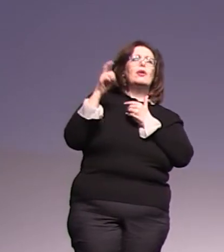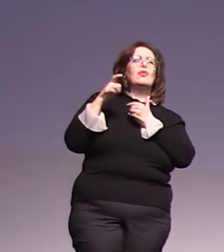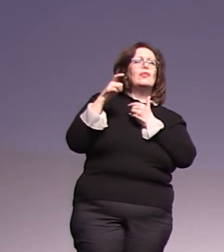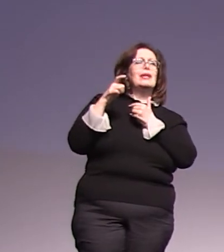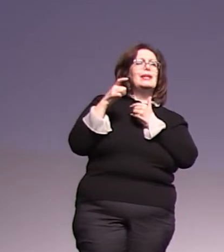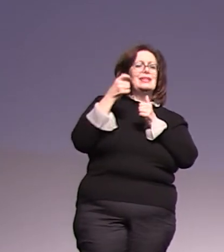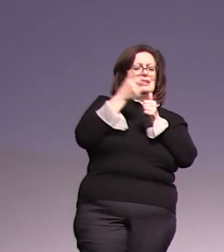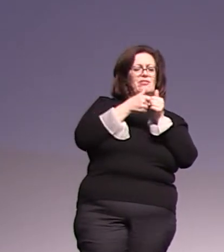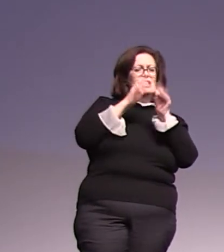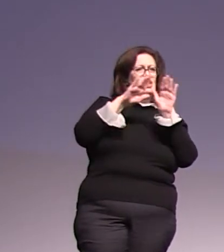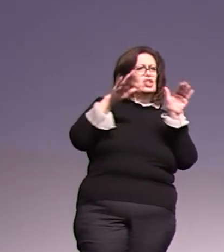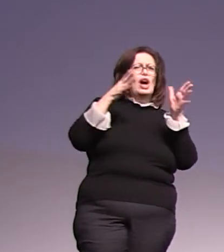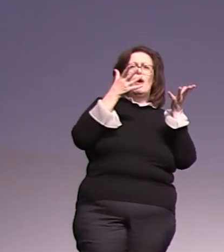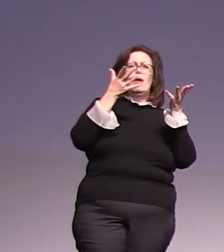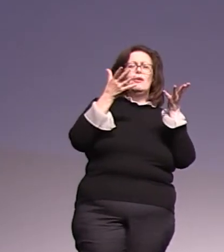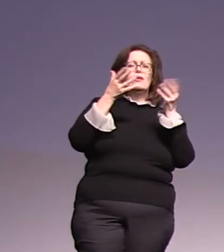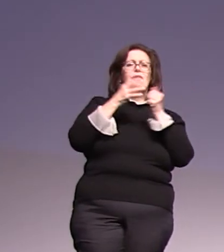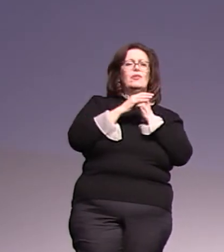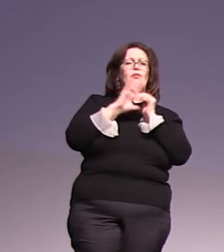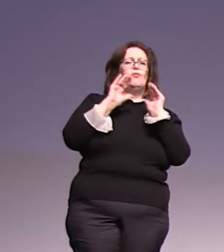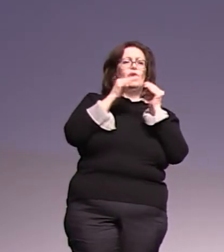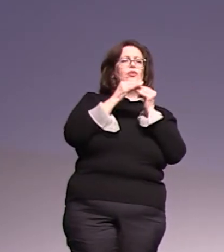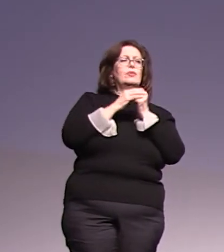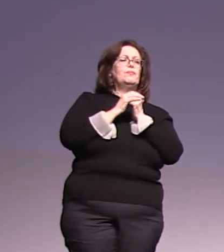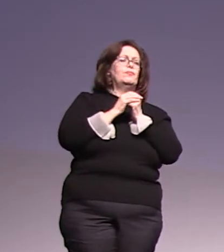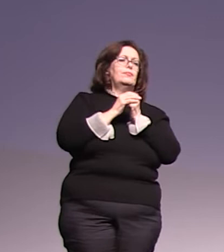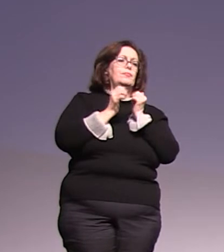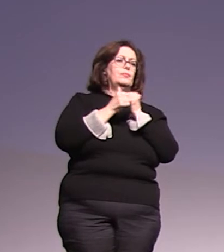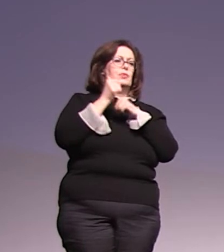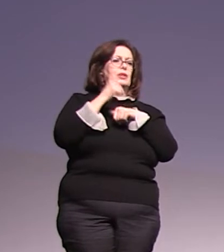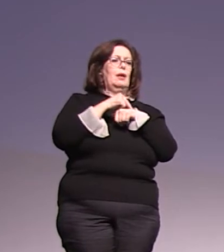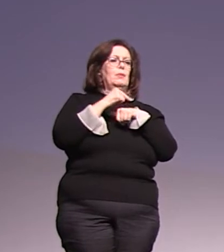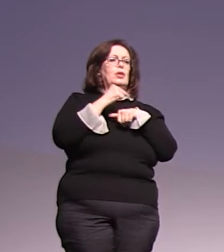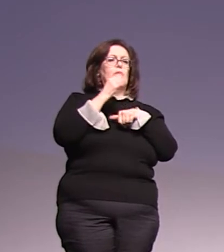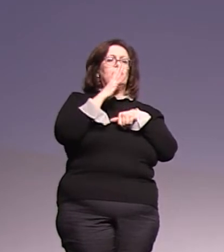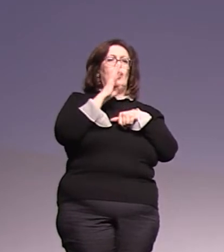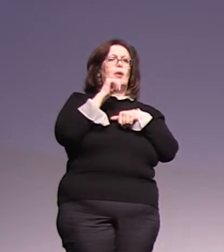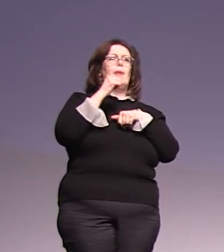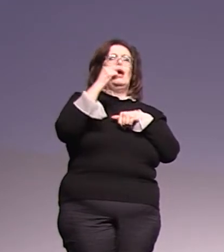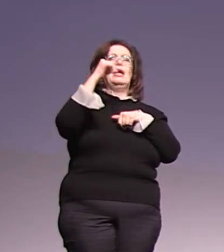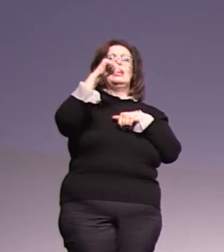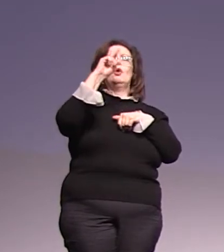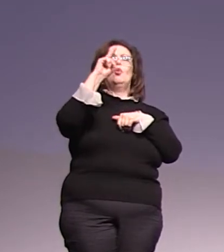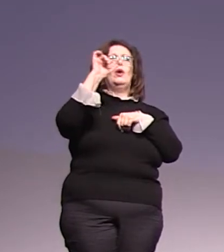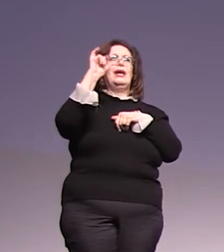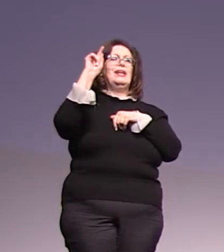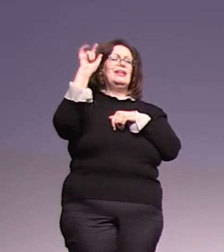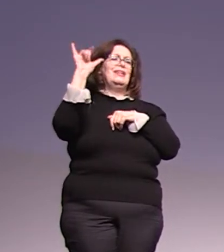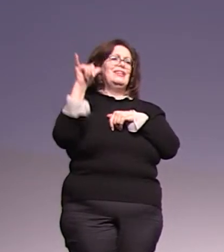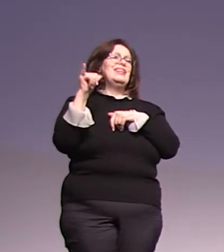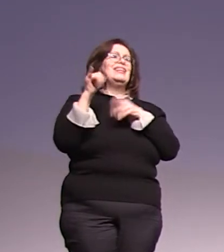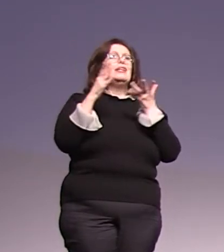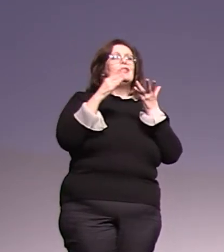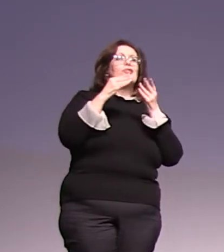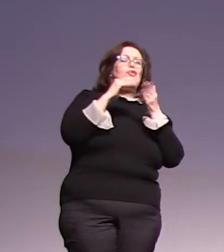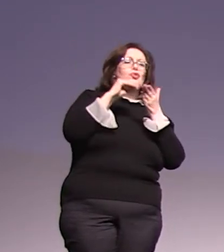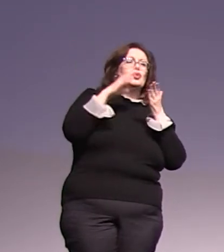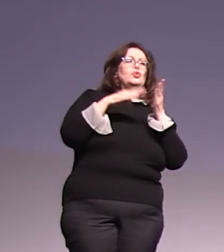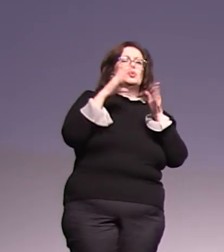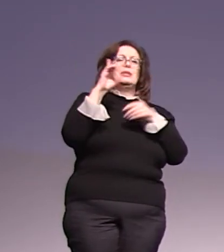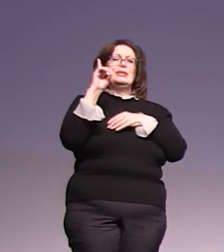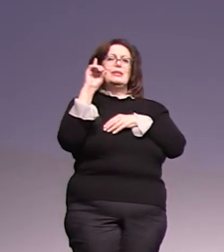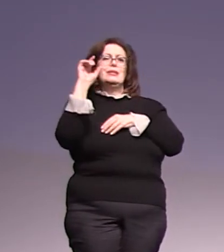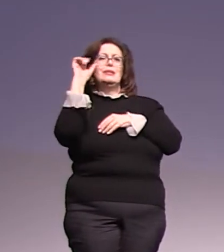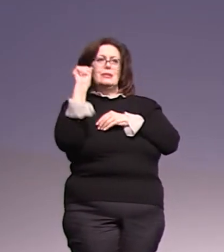child has? We normally talk about what's called the big three, and that's economically disadvantaged, students with disabilities, and then